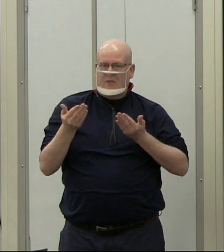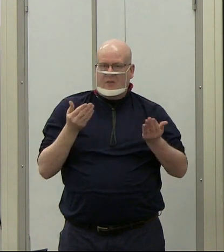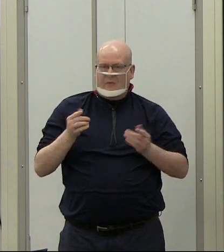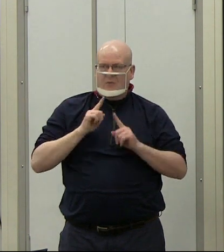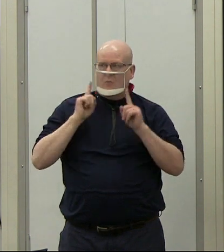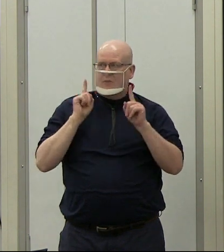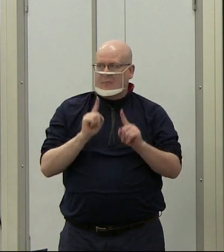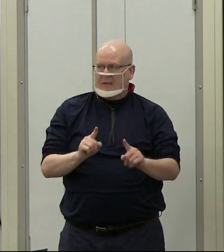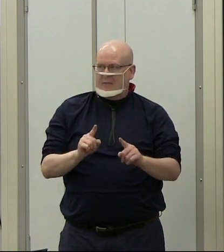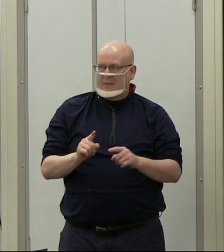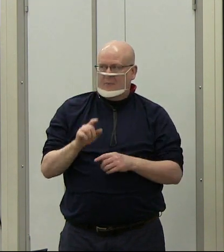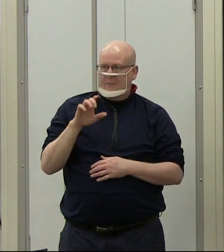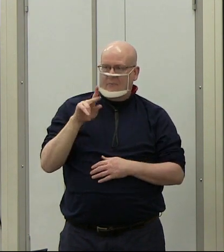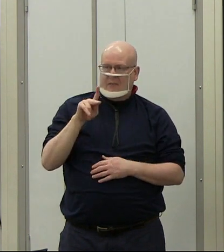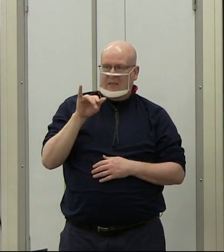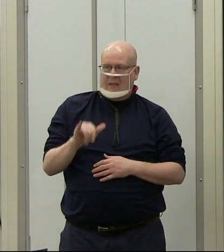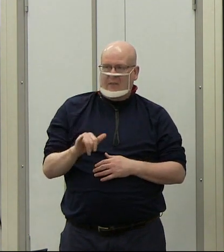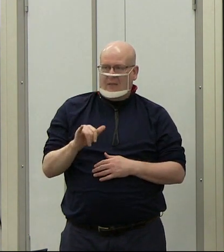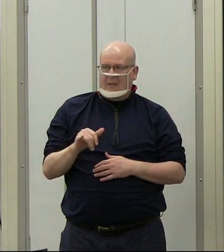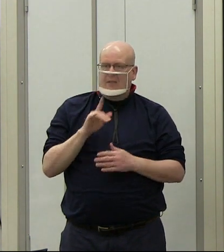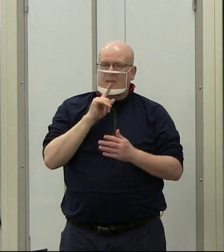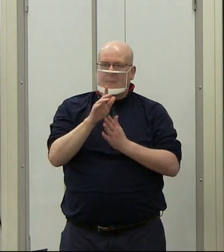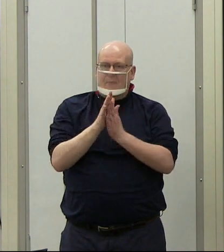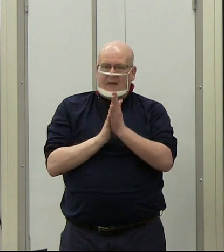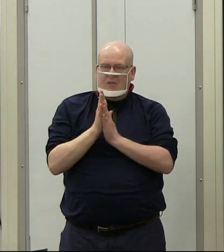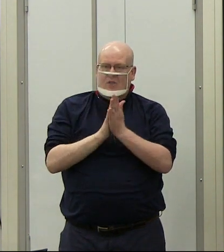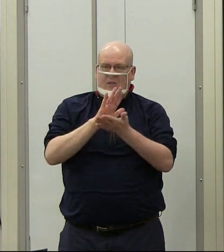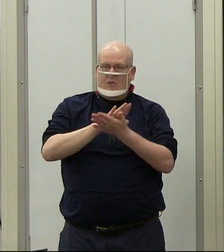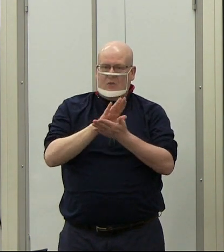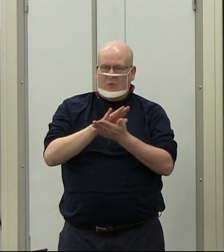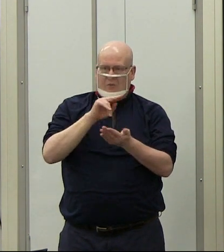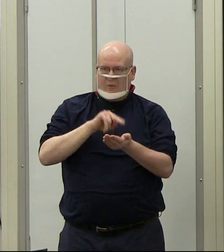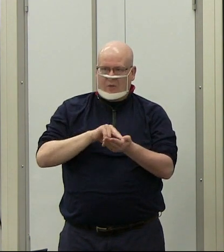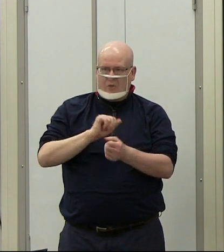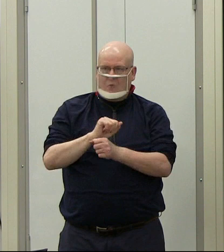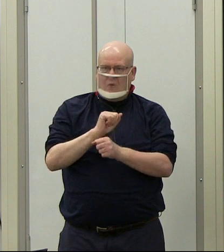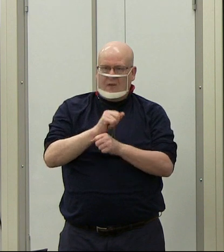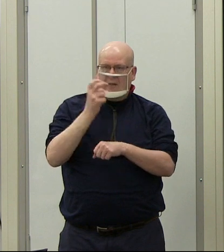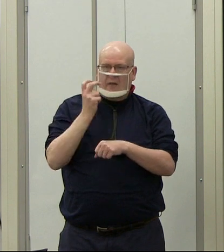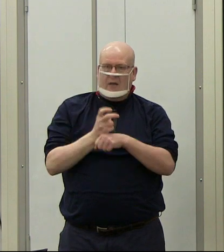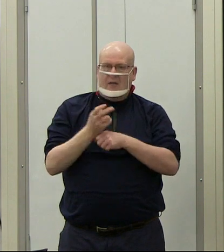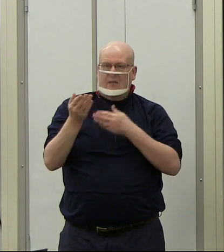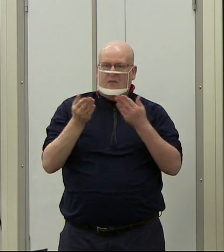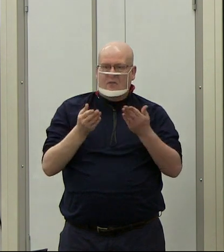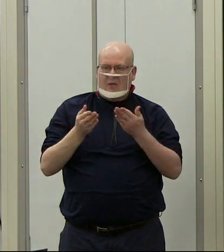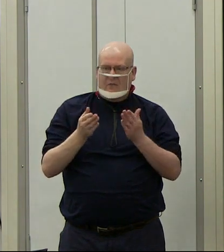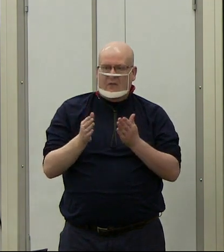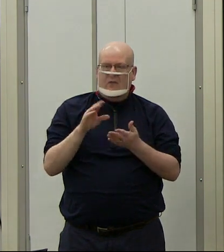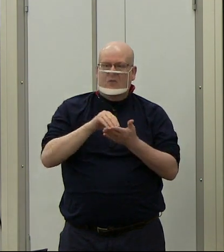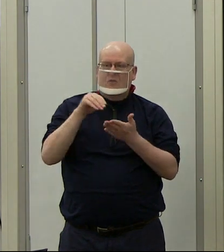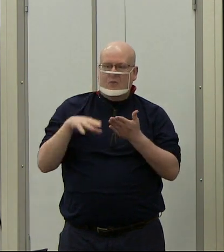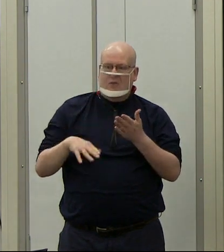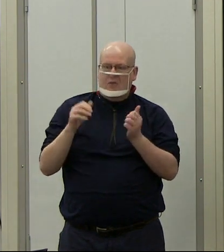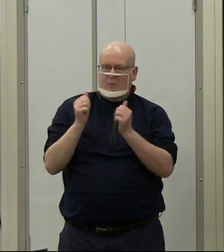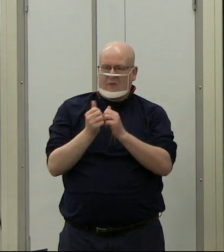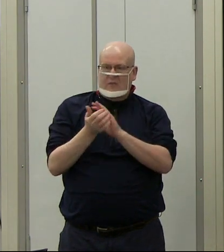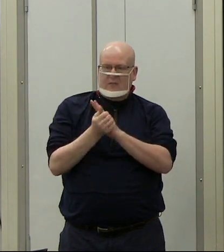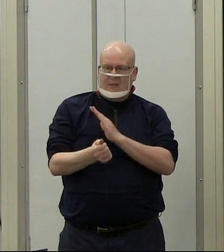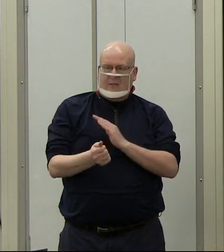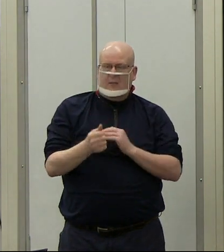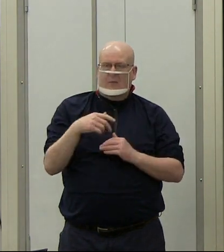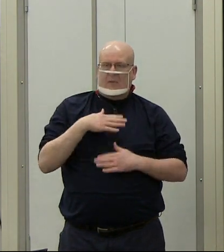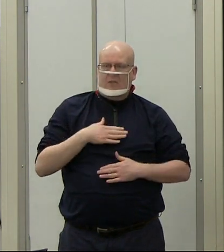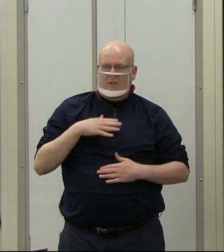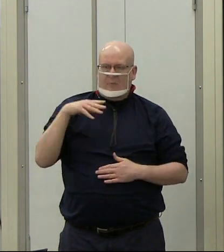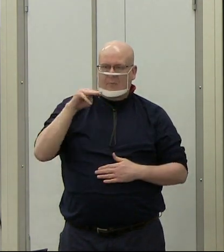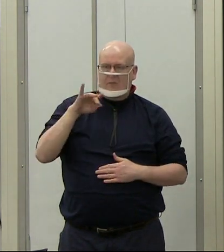pandemic. Kathy is a passionate school nurse who works hard to serve her students with skill and compassion. Michelle